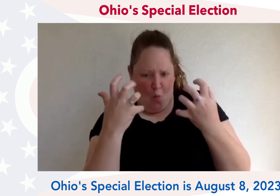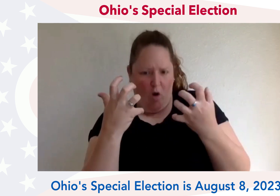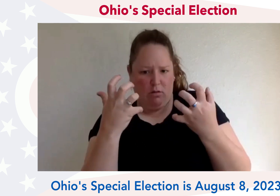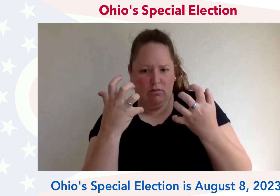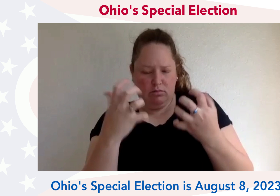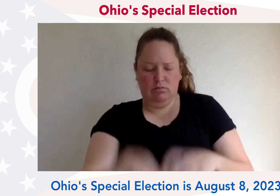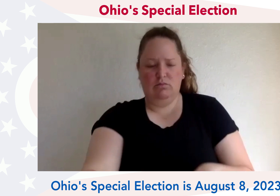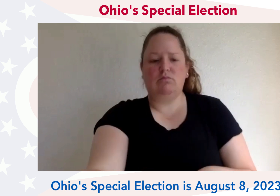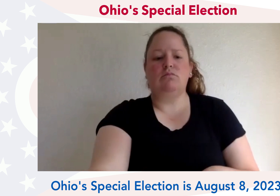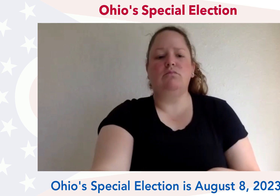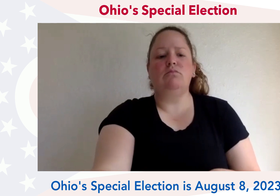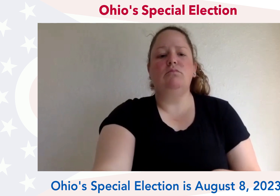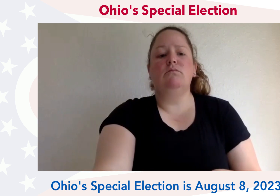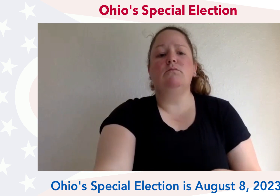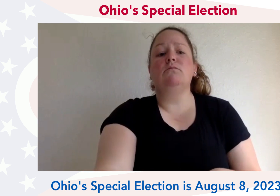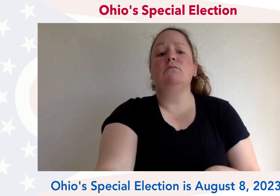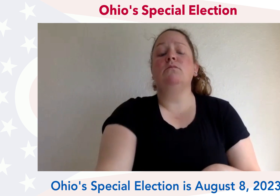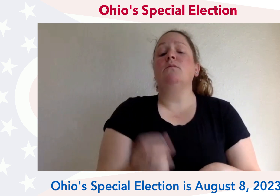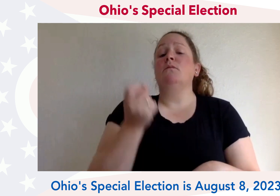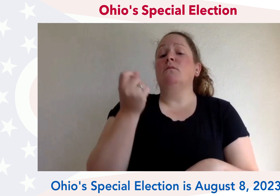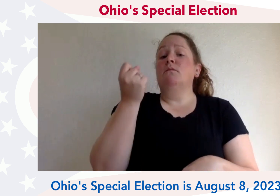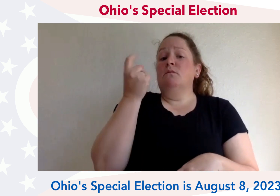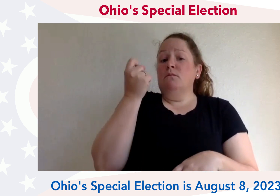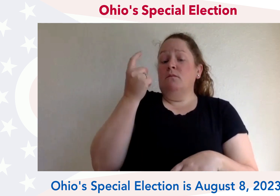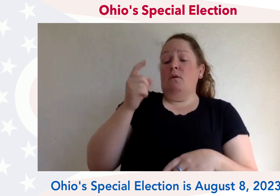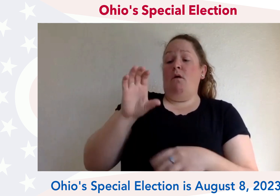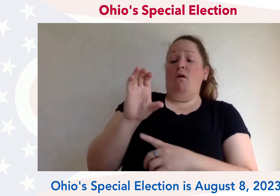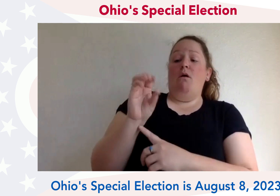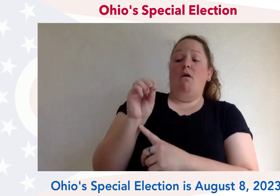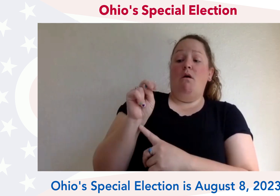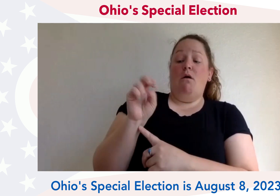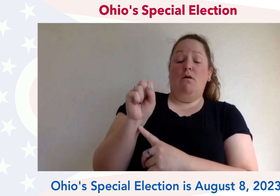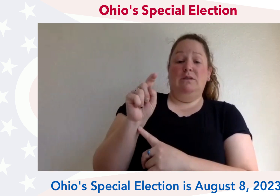its citizens rights.